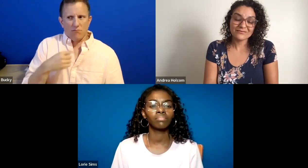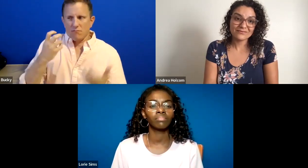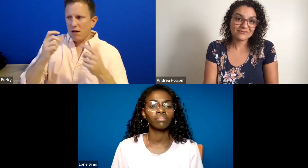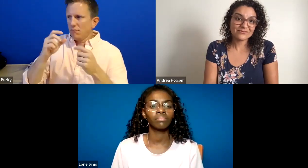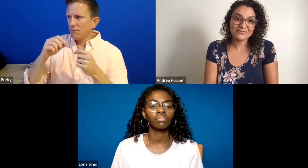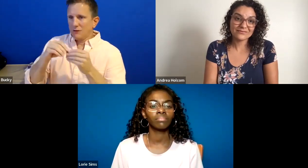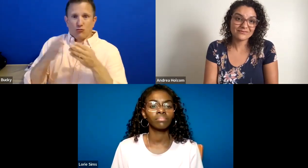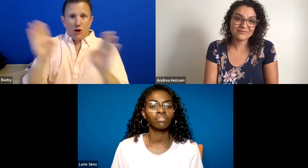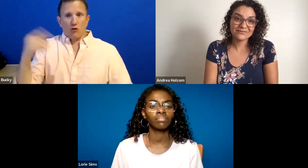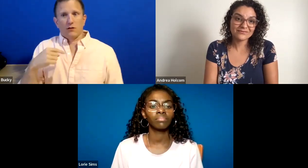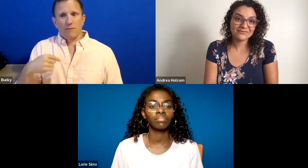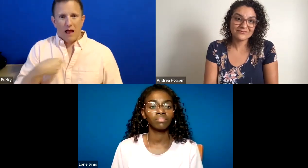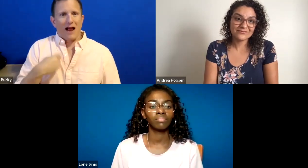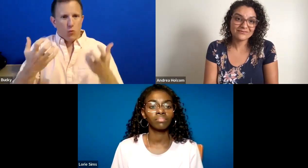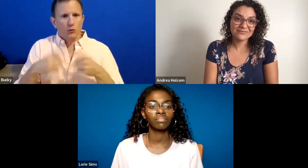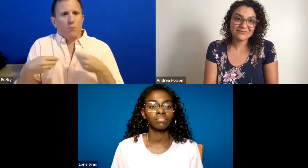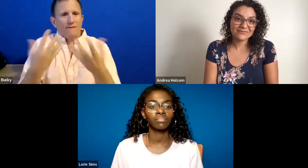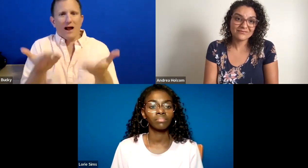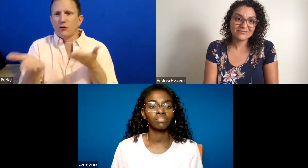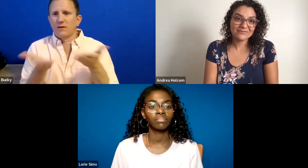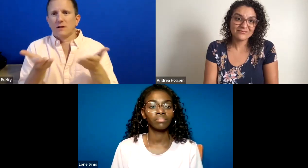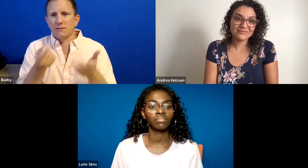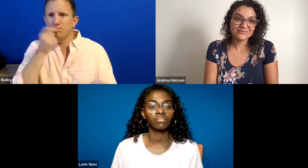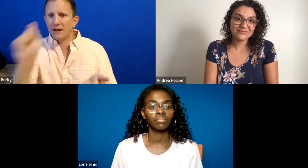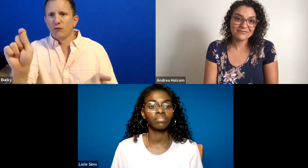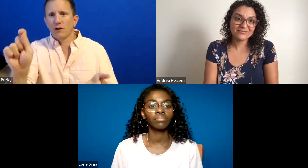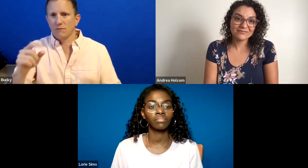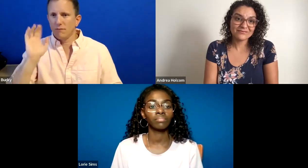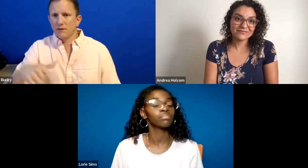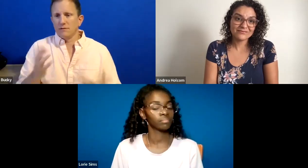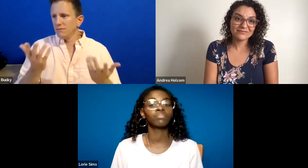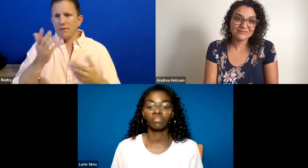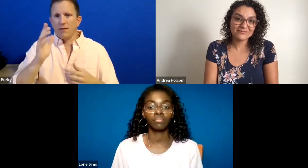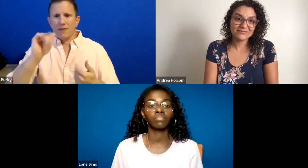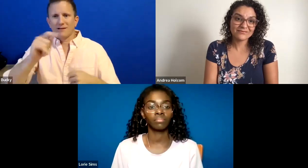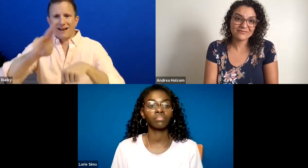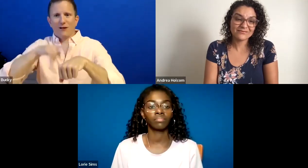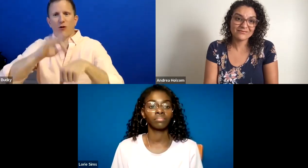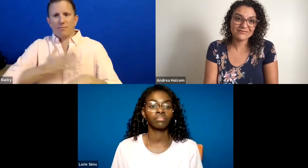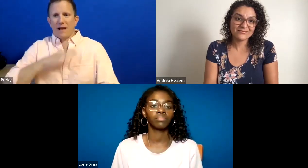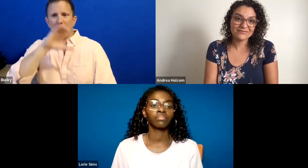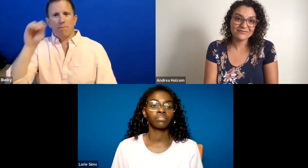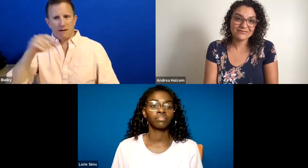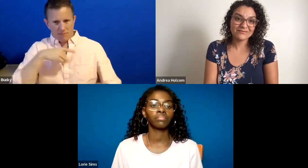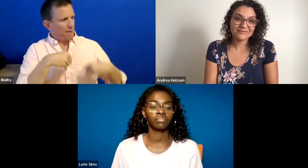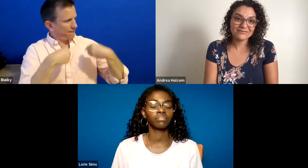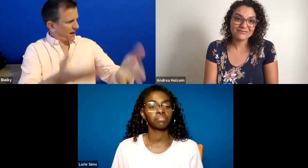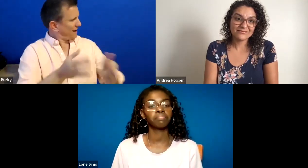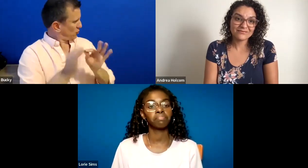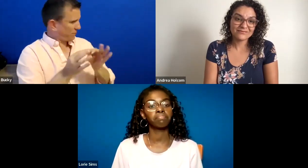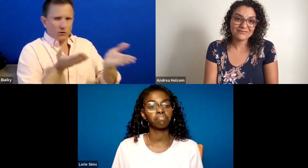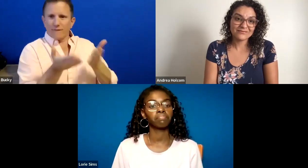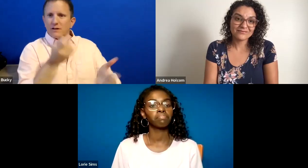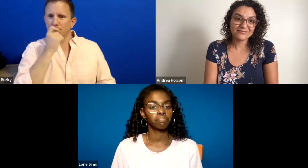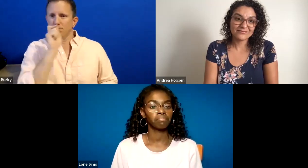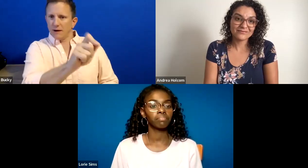something of that nature. And as an agency, you know, obviously we want to provide services in general.